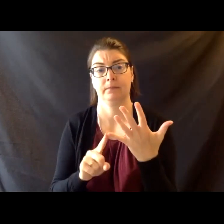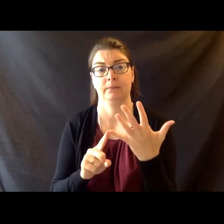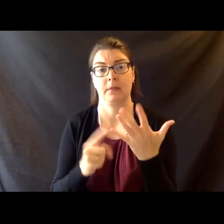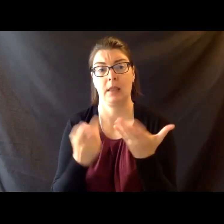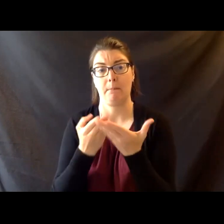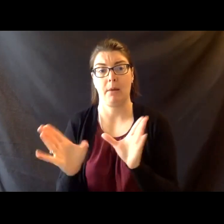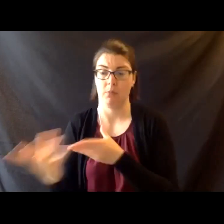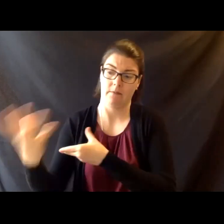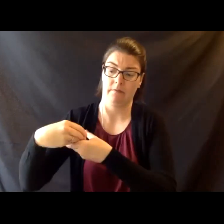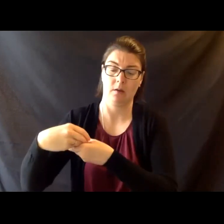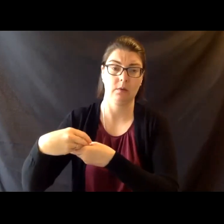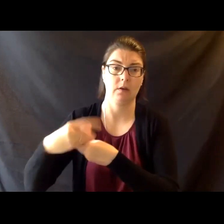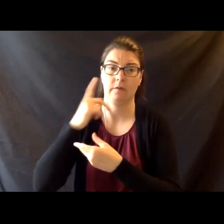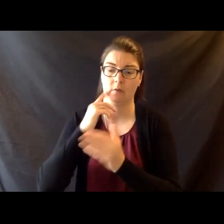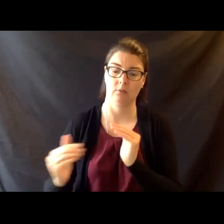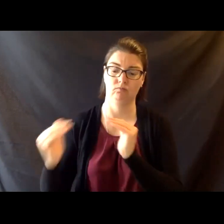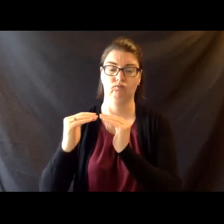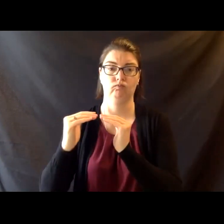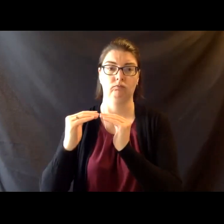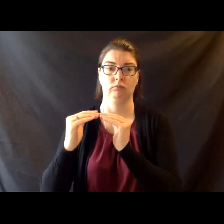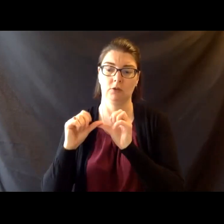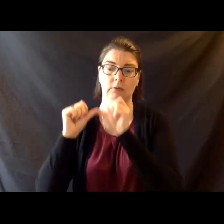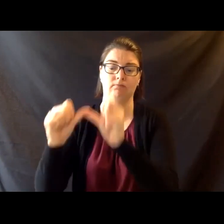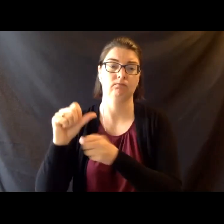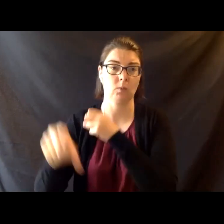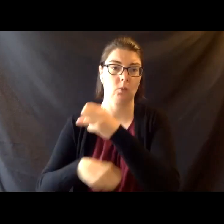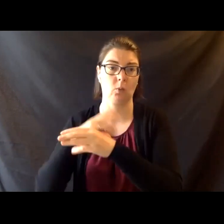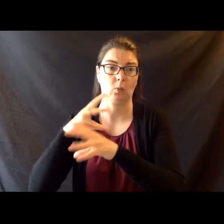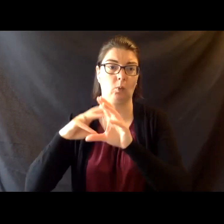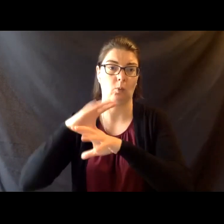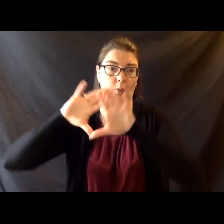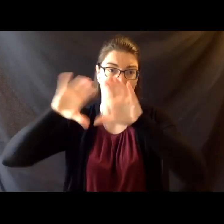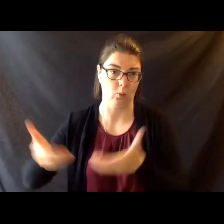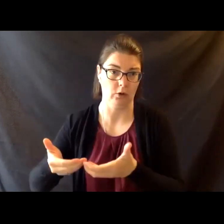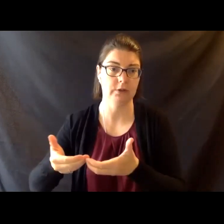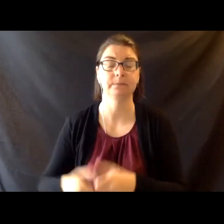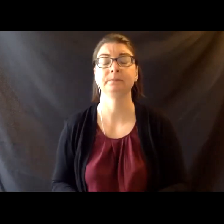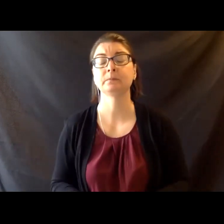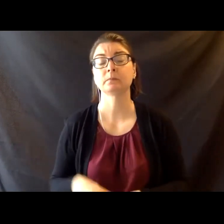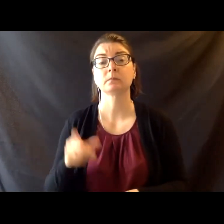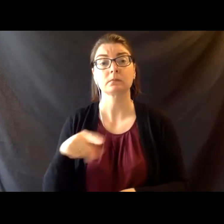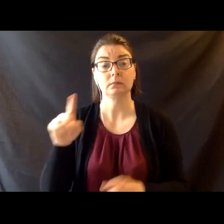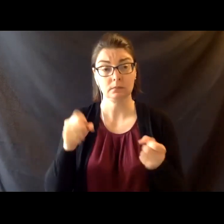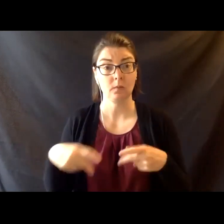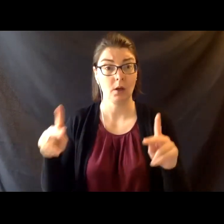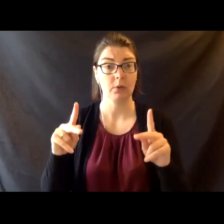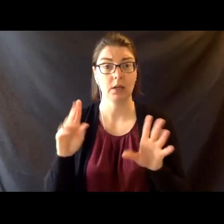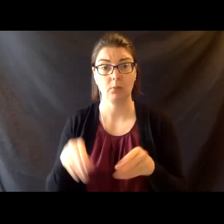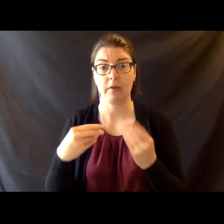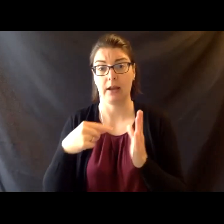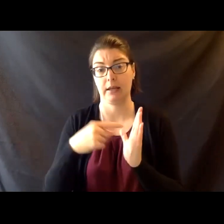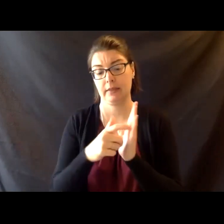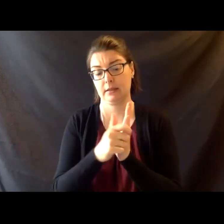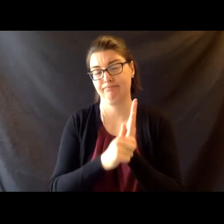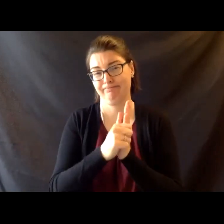public engagement for a just and sustainable world. These areas of opportunities are profiled in this booklet that accompanies